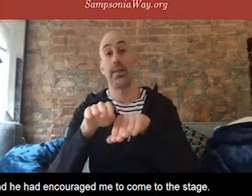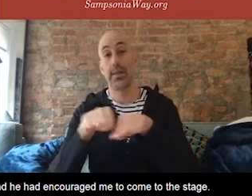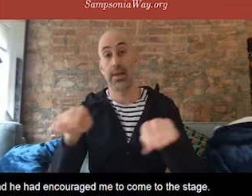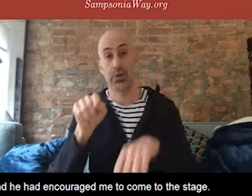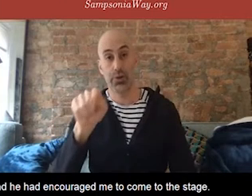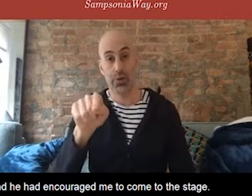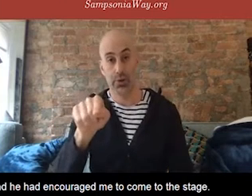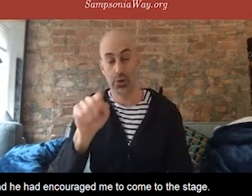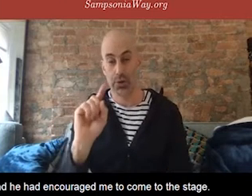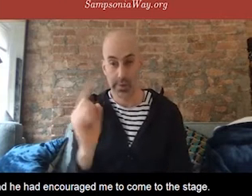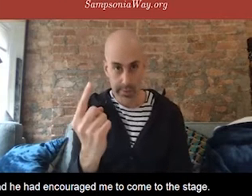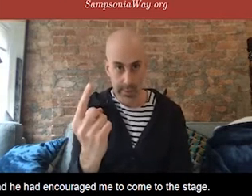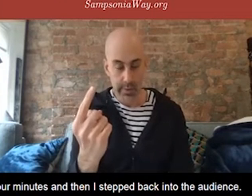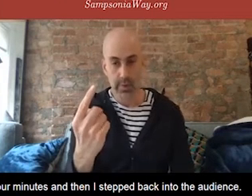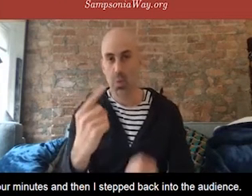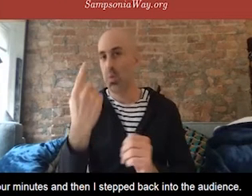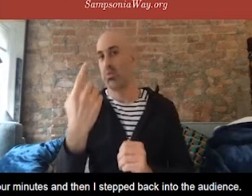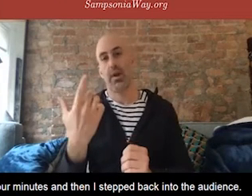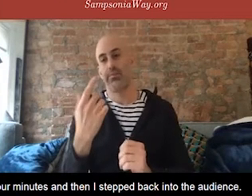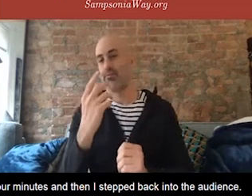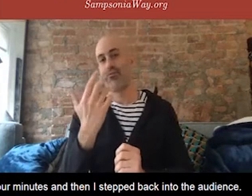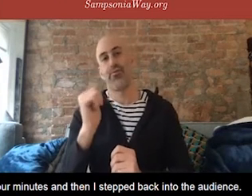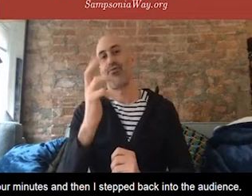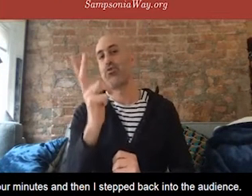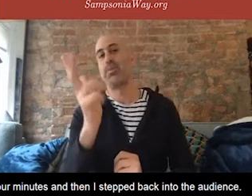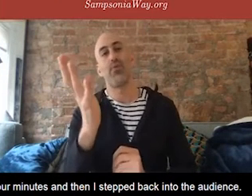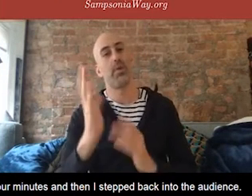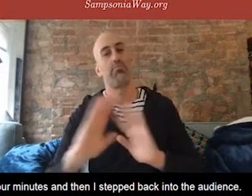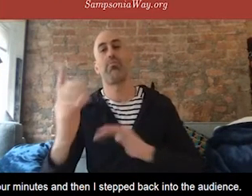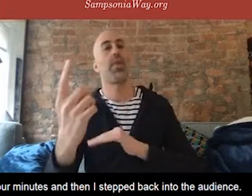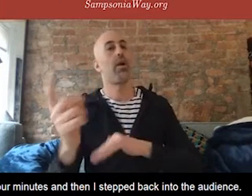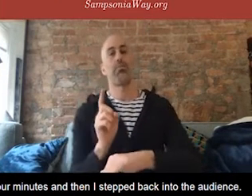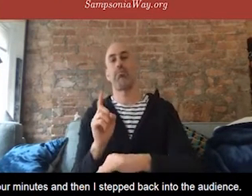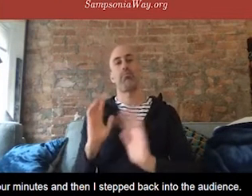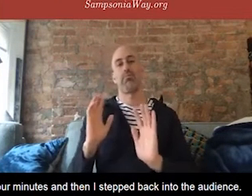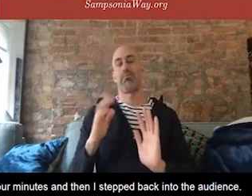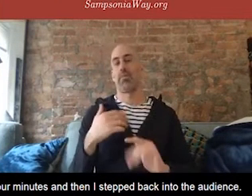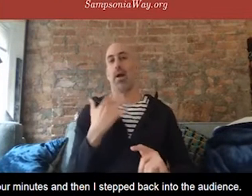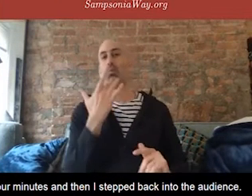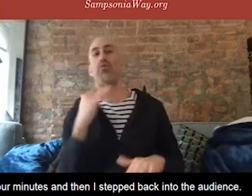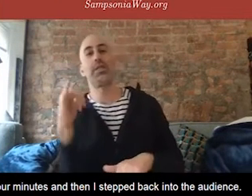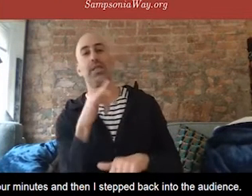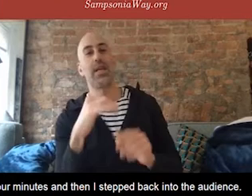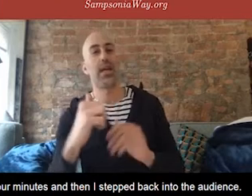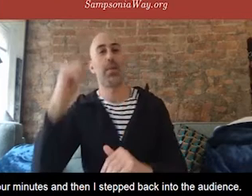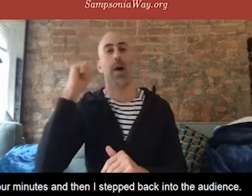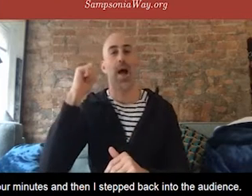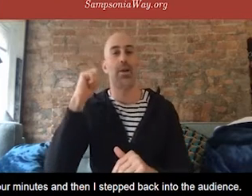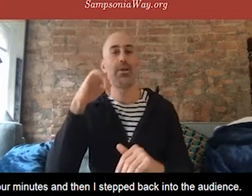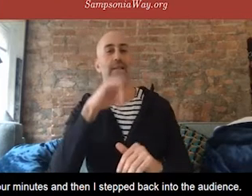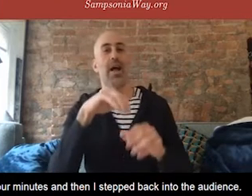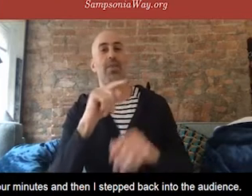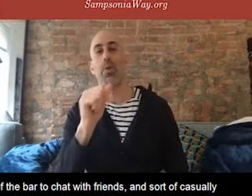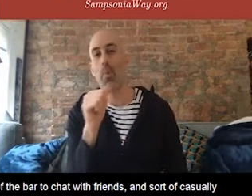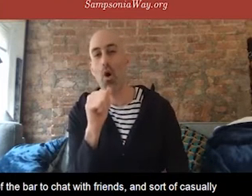he had encouraged me to come to the stage. So I got on stage there first, just for 3 or 4 minutes. And then I stepped back